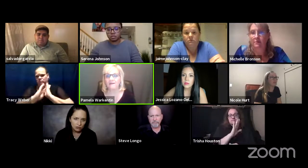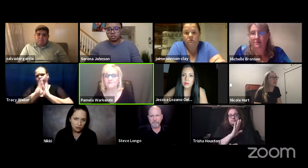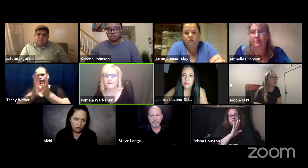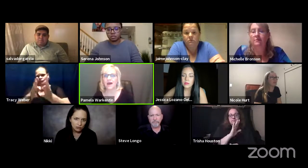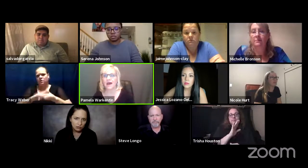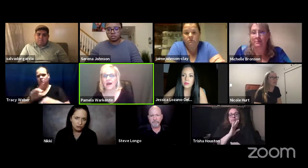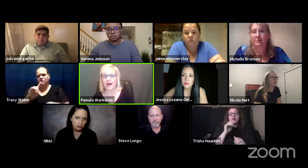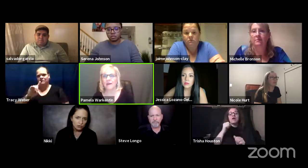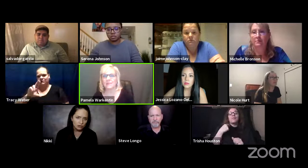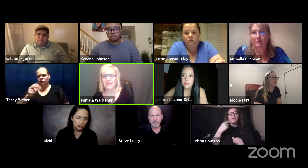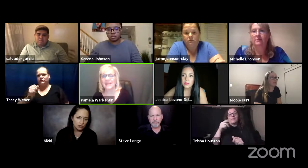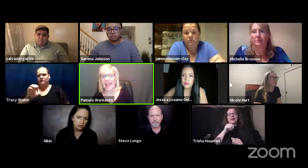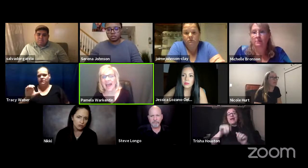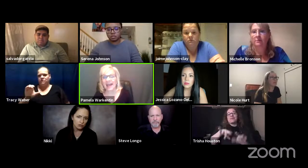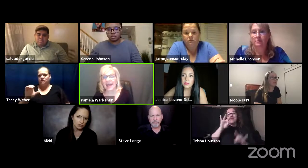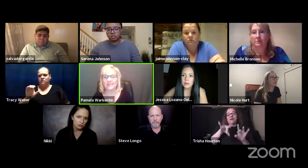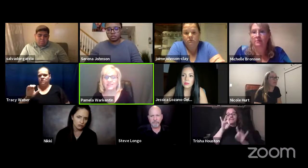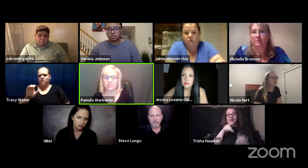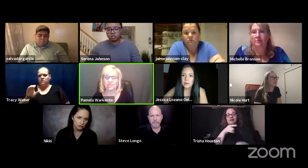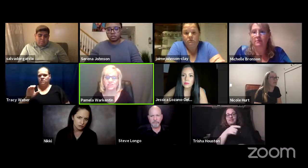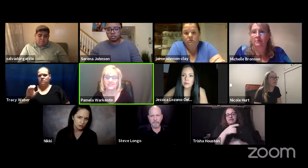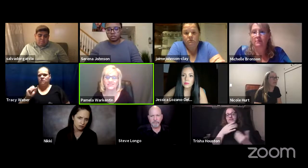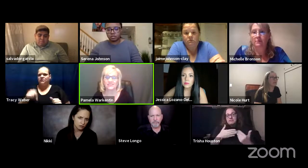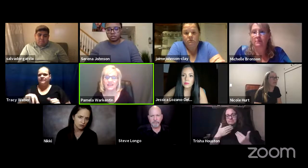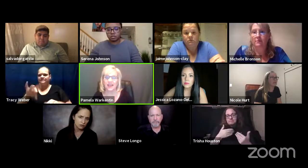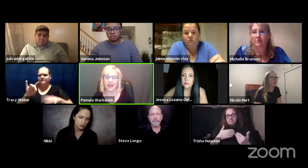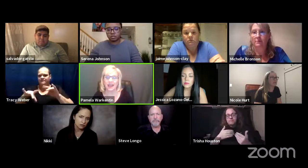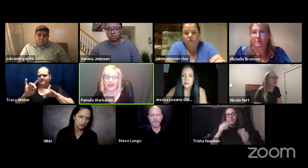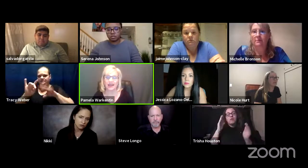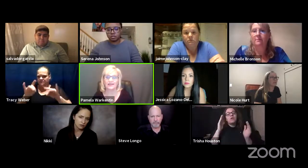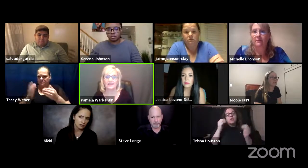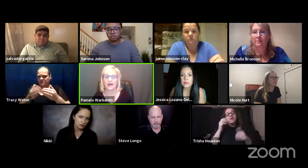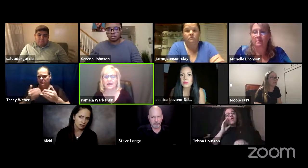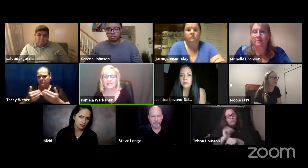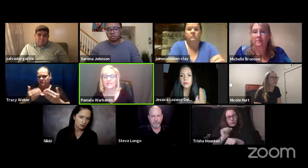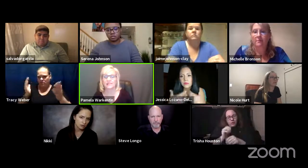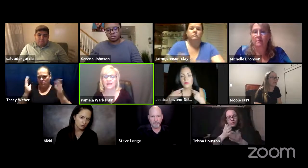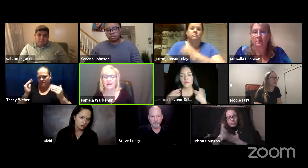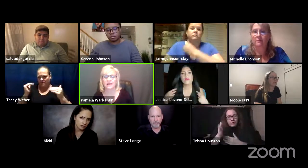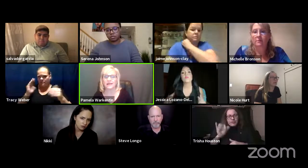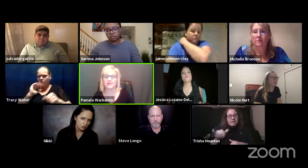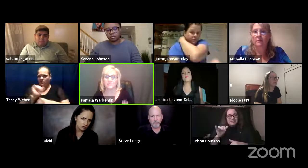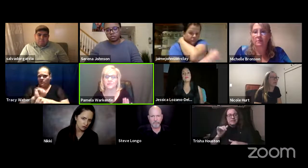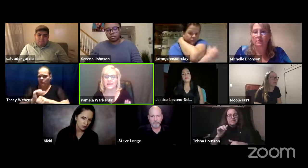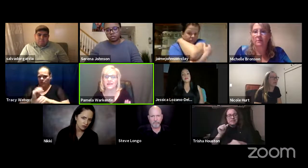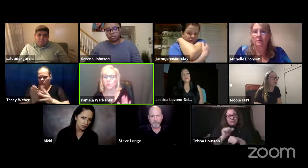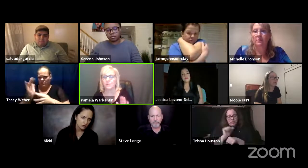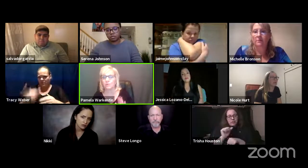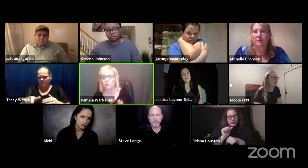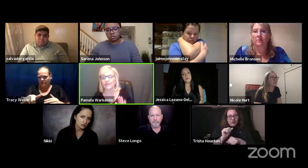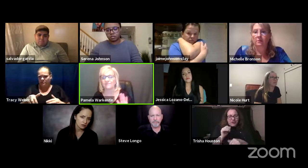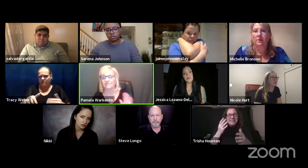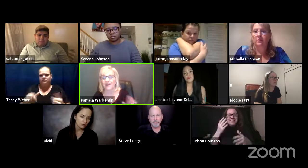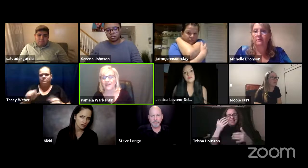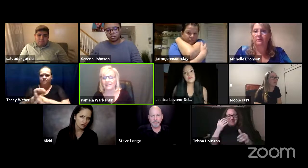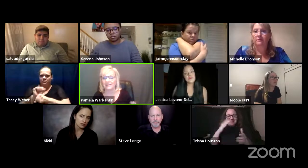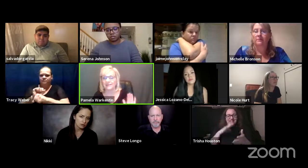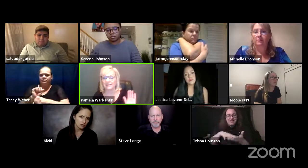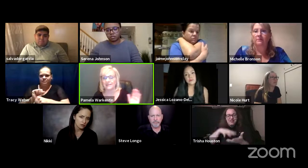have a meeting at DHHSC, and it is a place where people can find